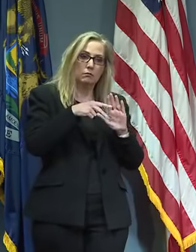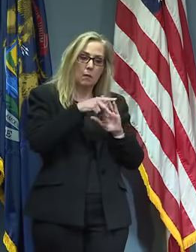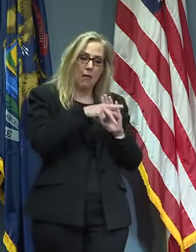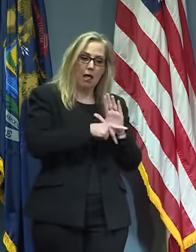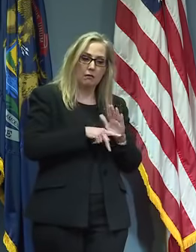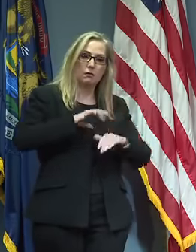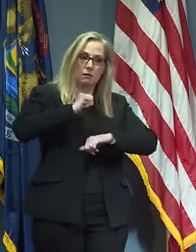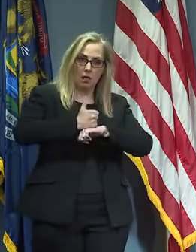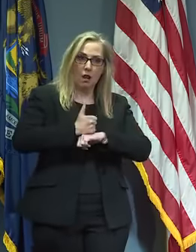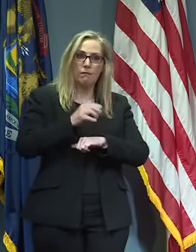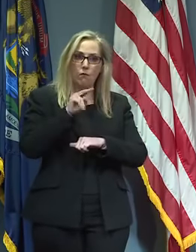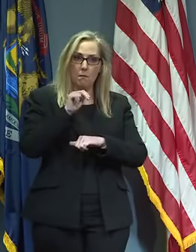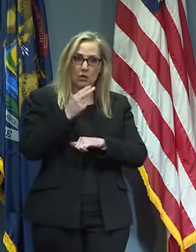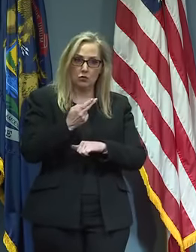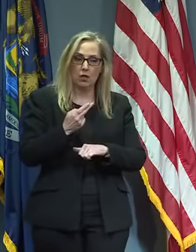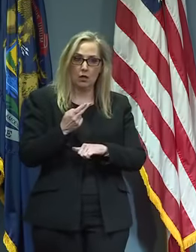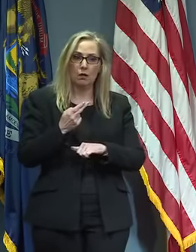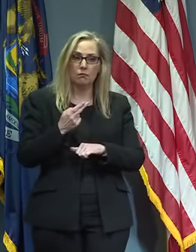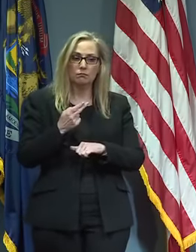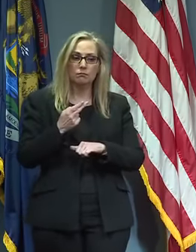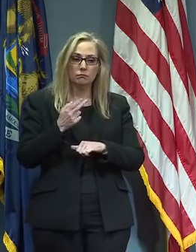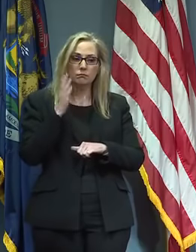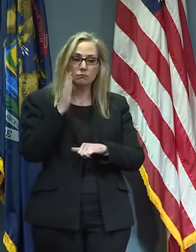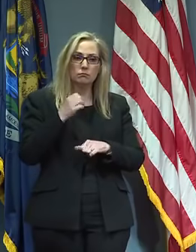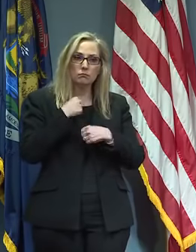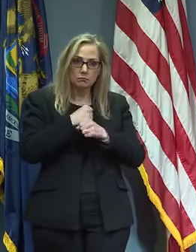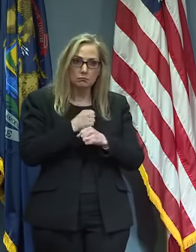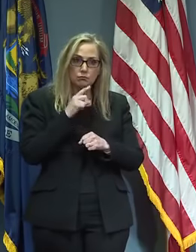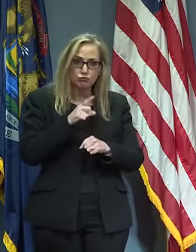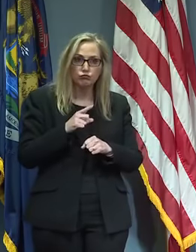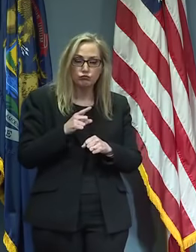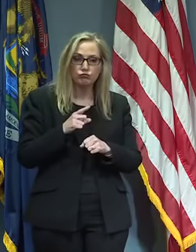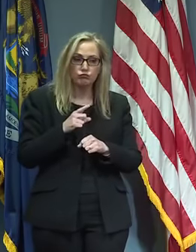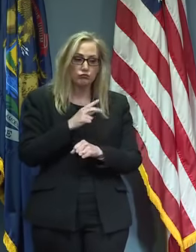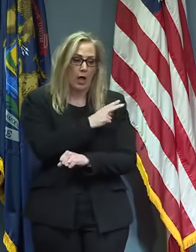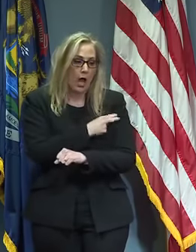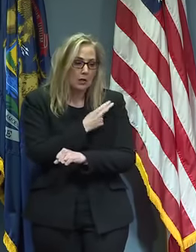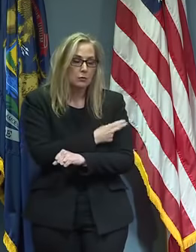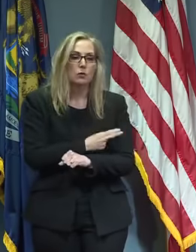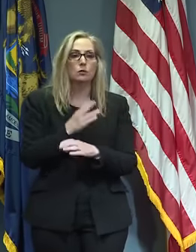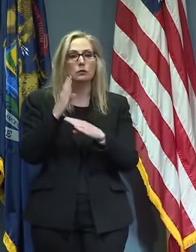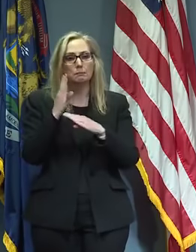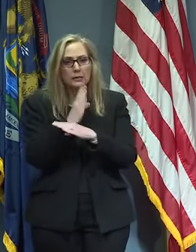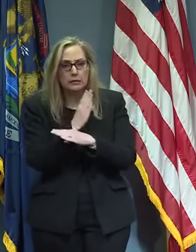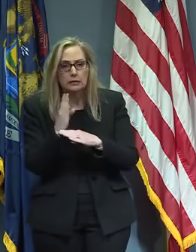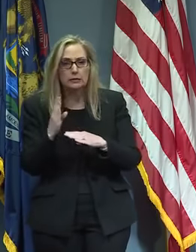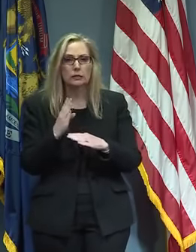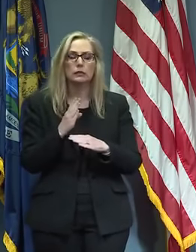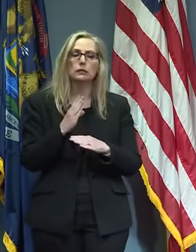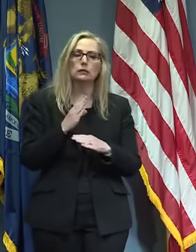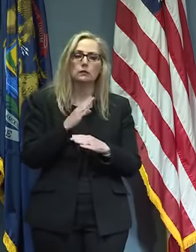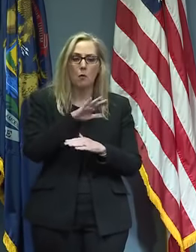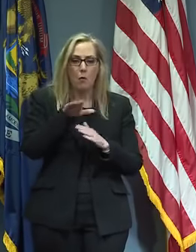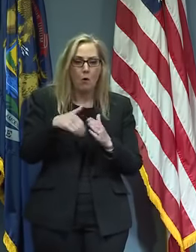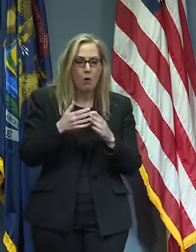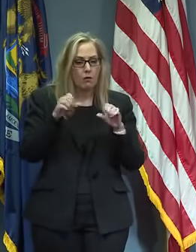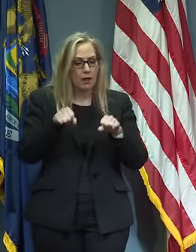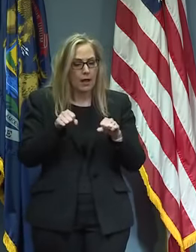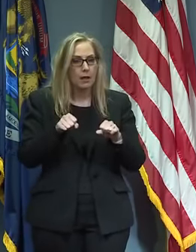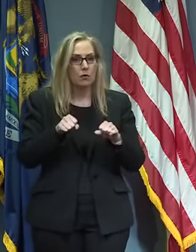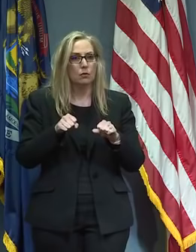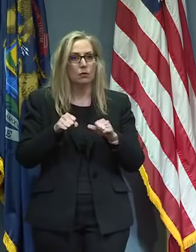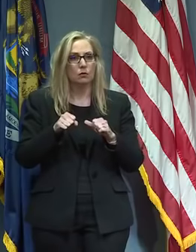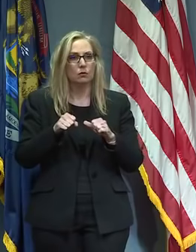keep Michigan workers and Michigan families and Michigan healthcare systems and Michigan businesses able to continue to take the